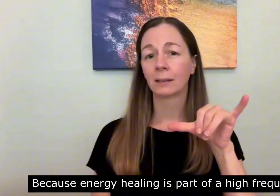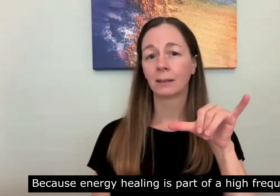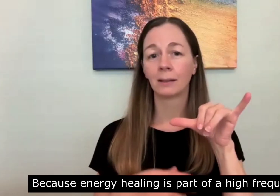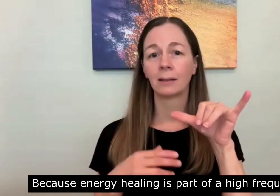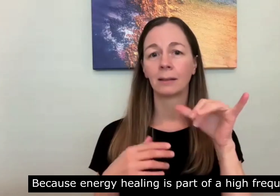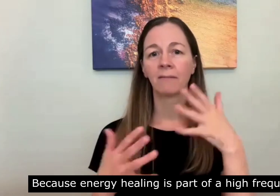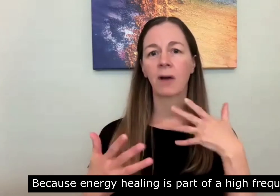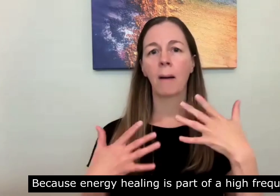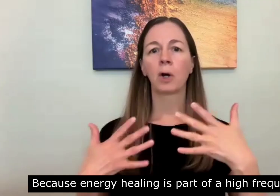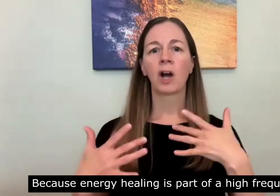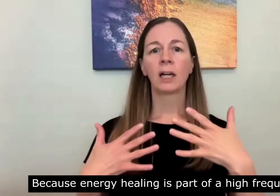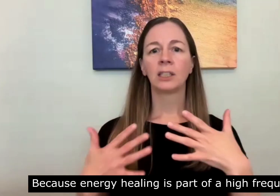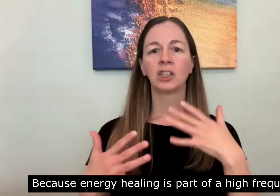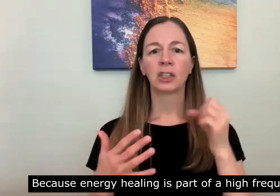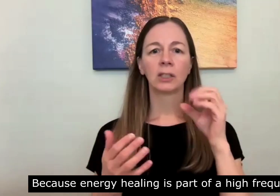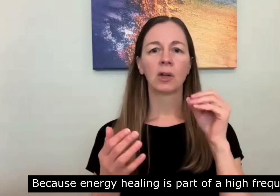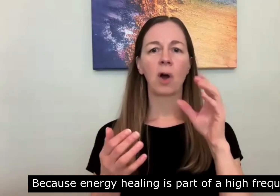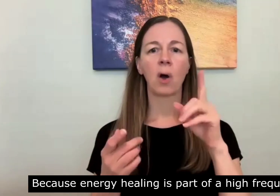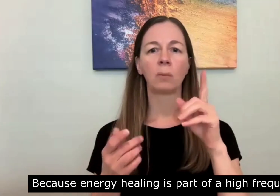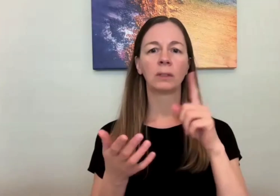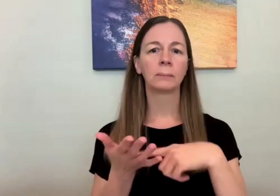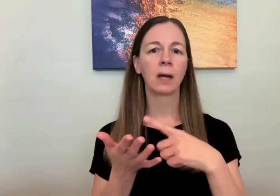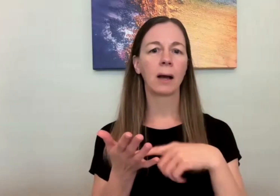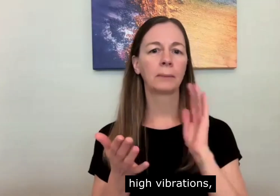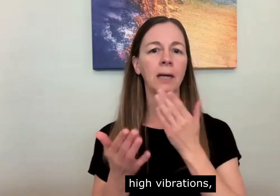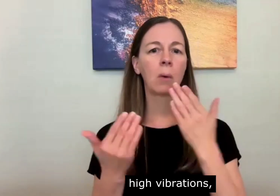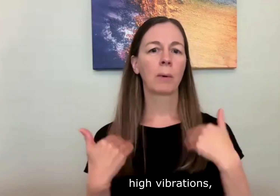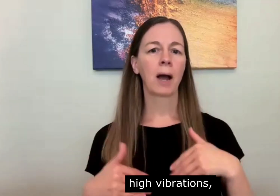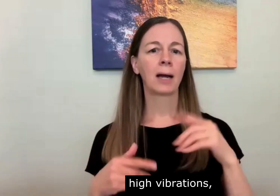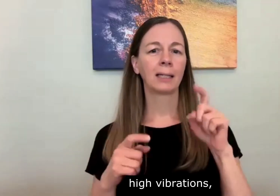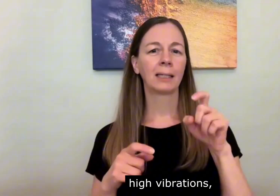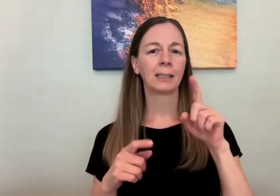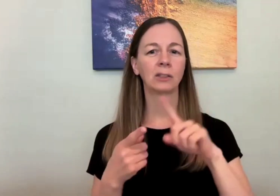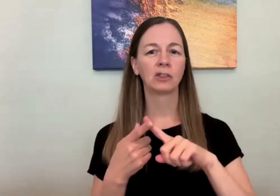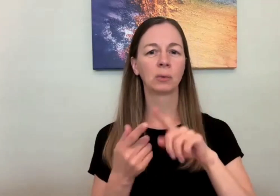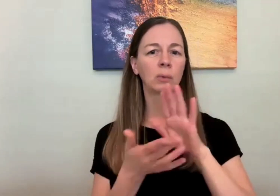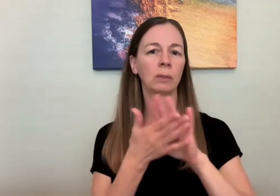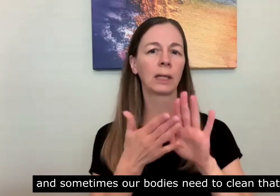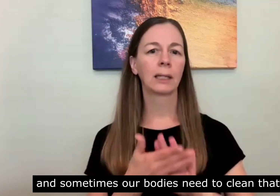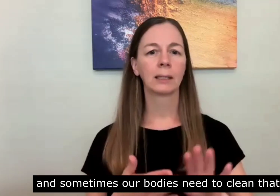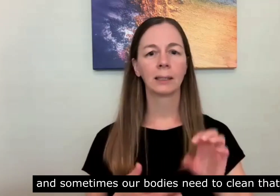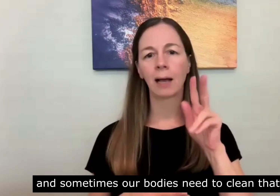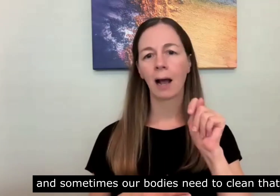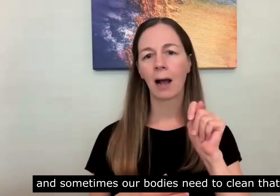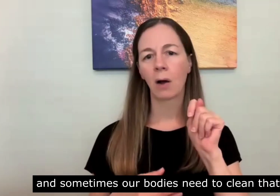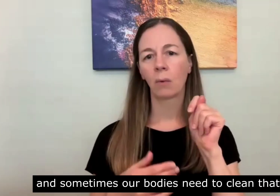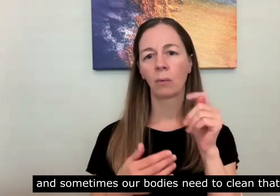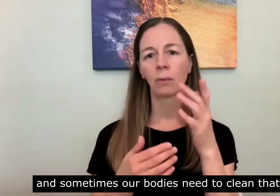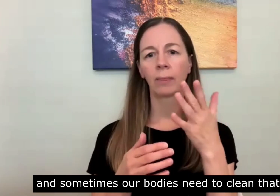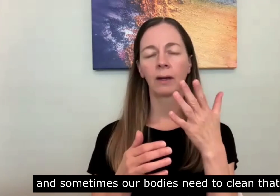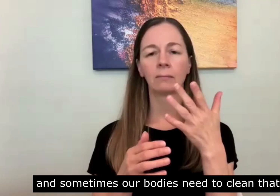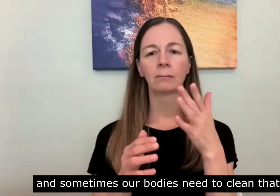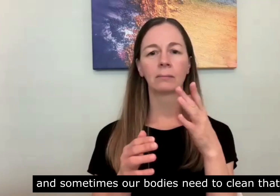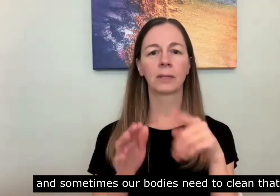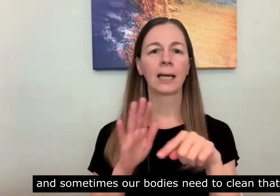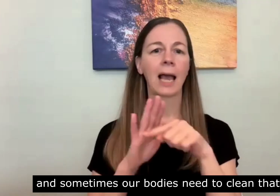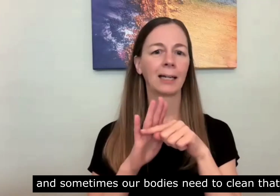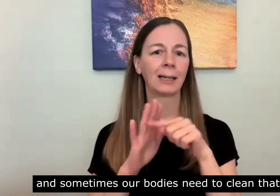a high frequency, high vibrations. And sometimes our bodies need to clean